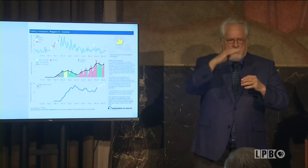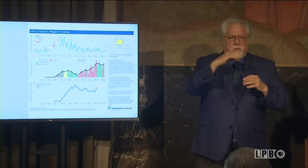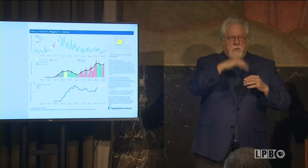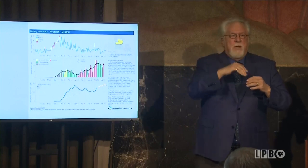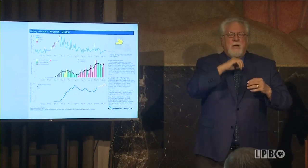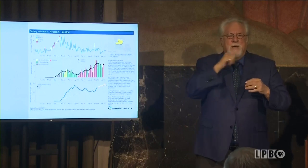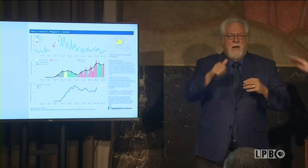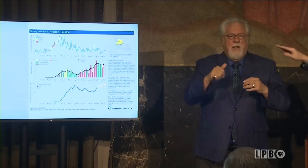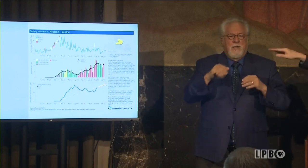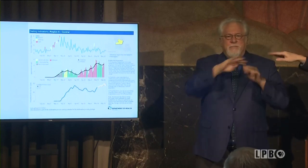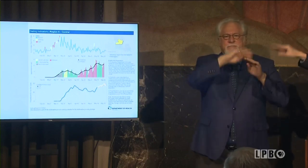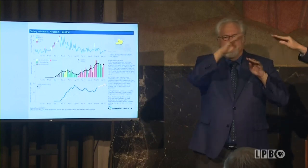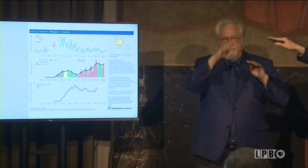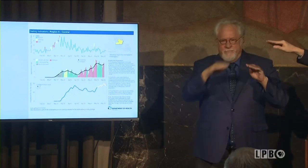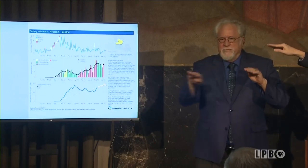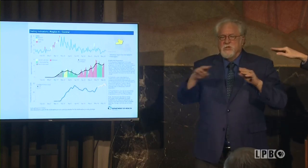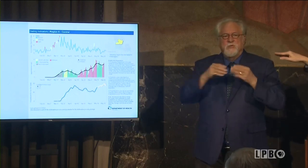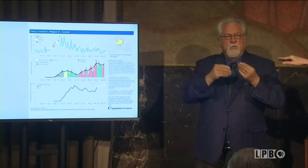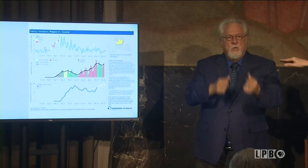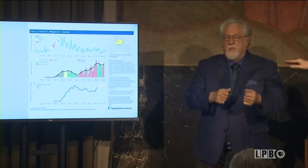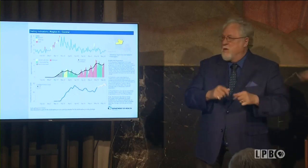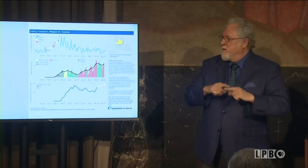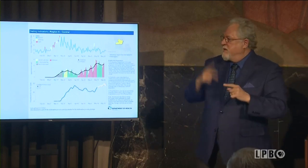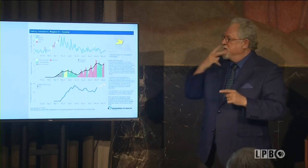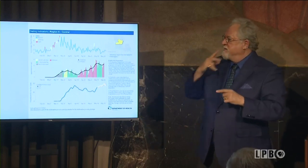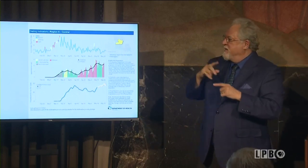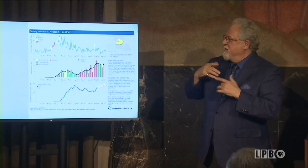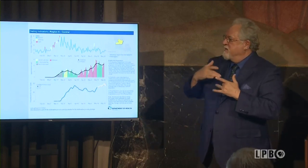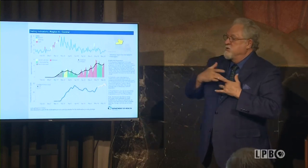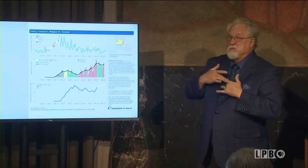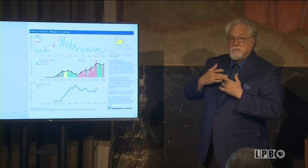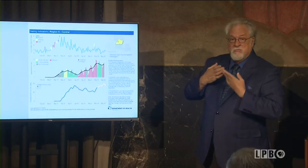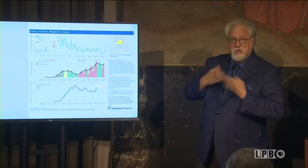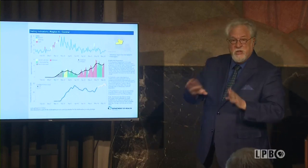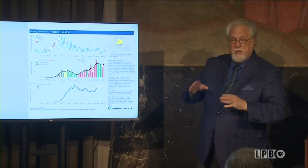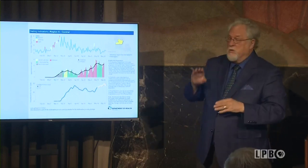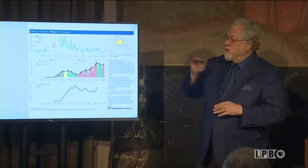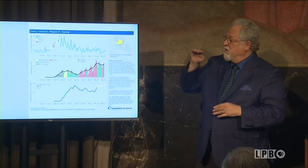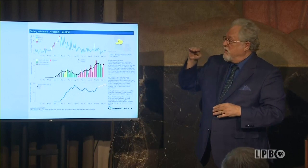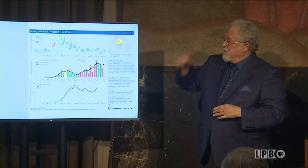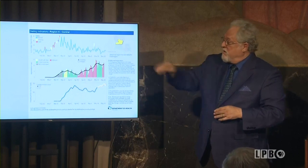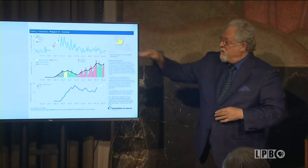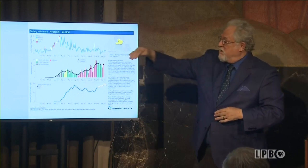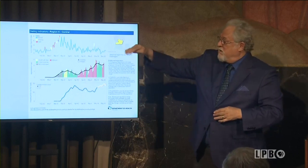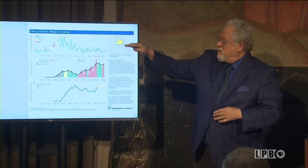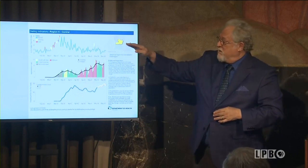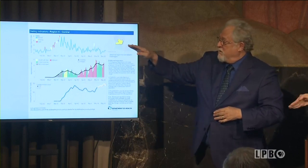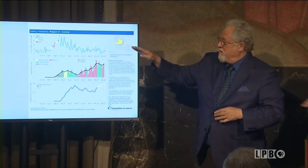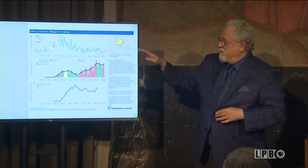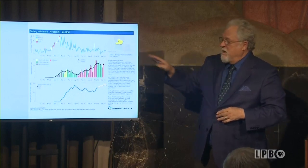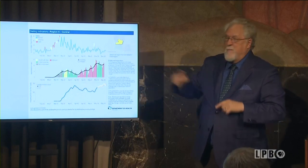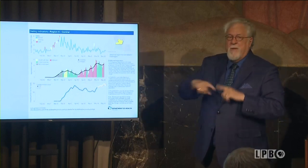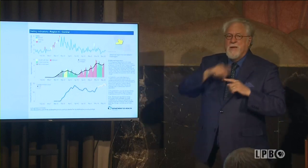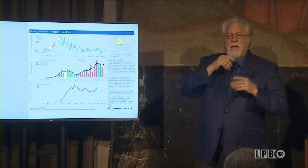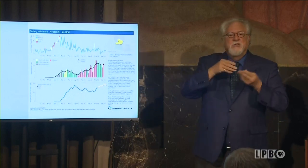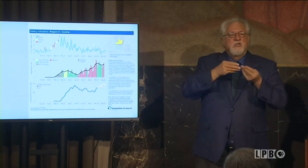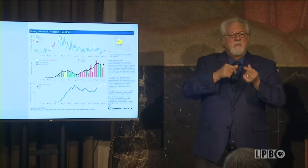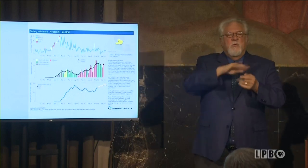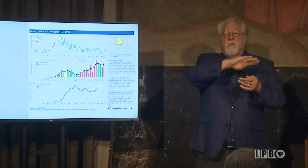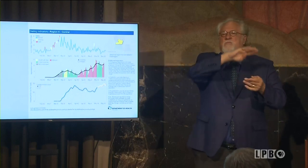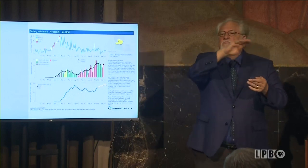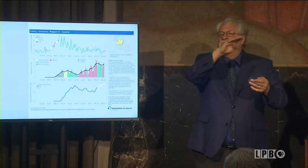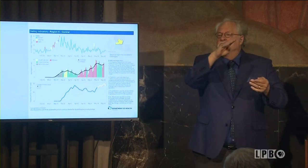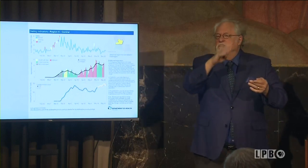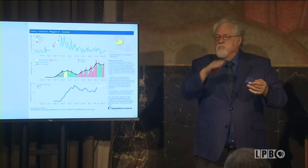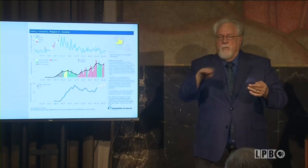as smooth. And we see that in general there's a downward trajectory, but certainly not the kind of smooth line downward